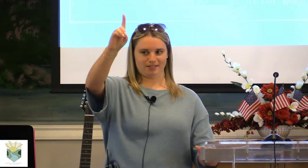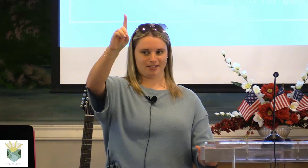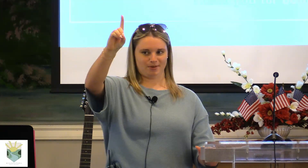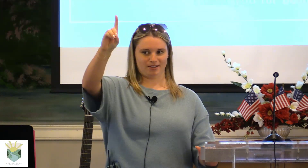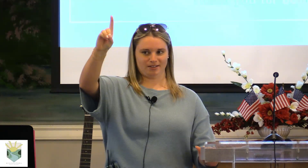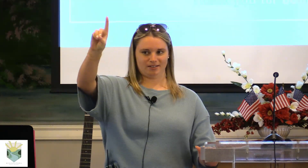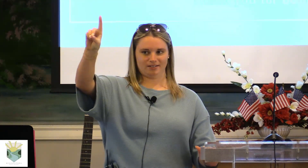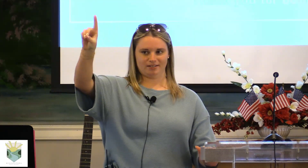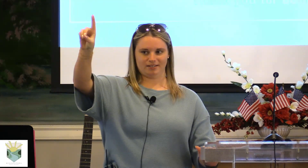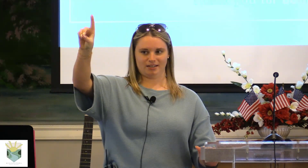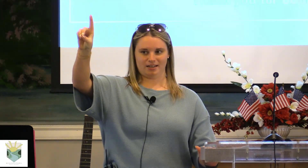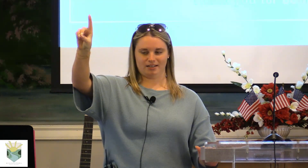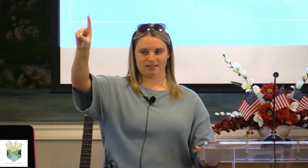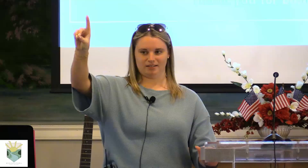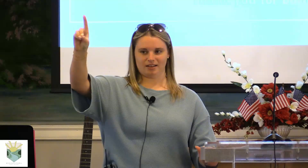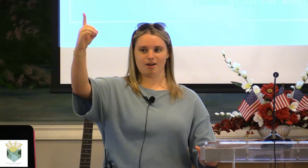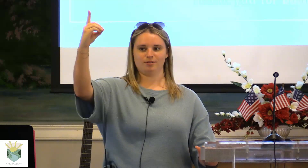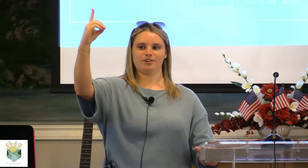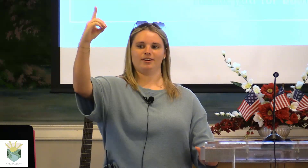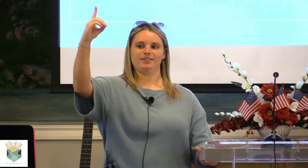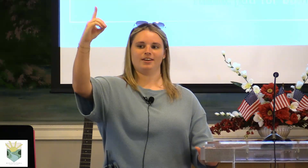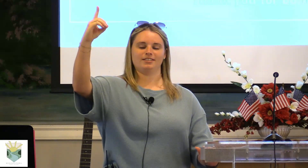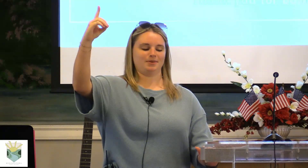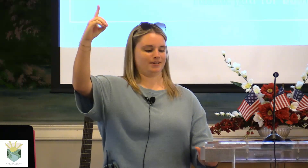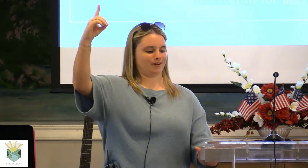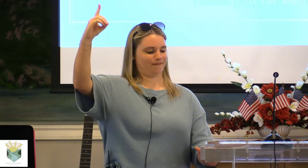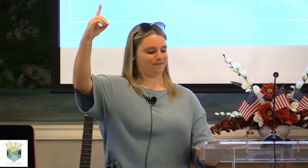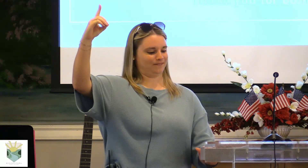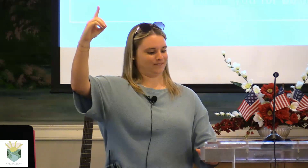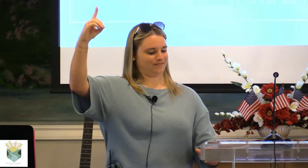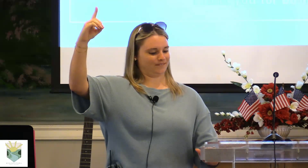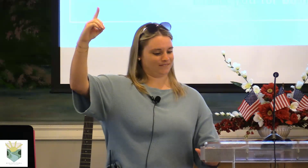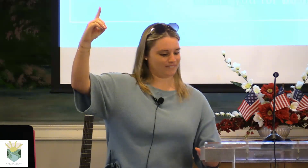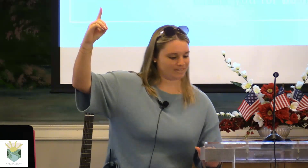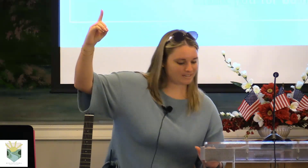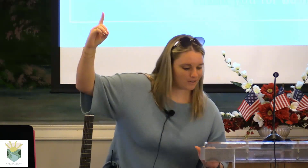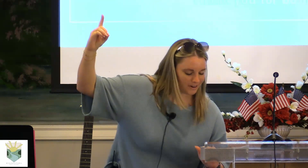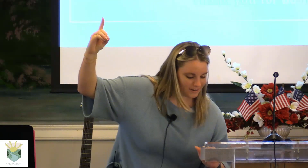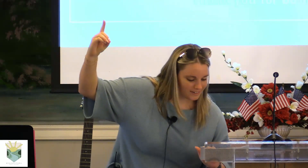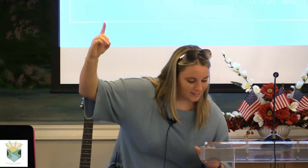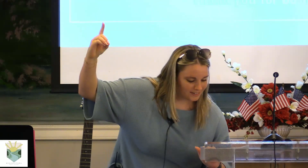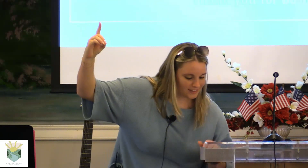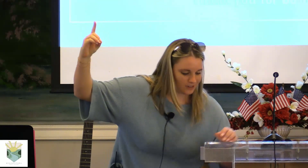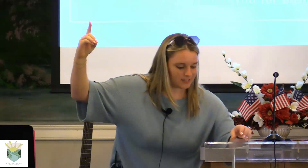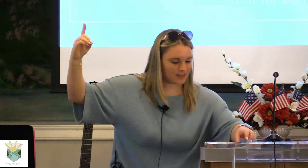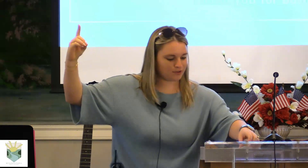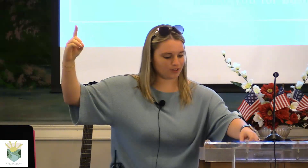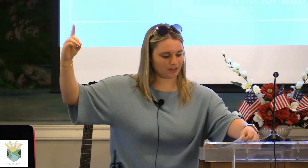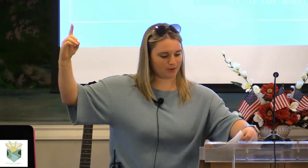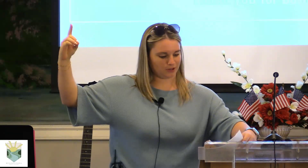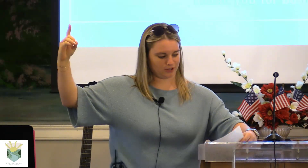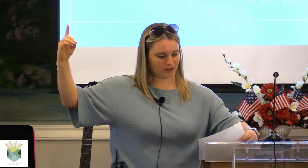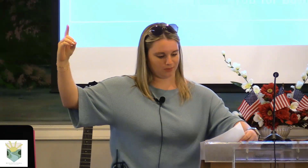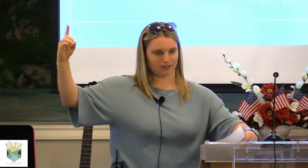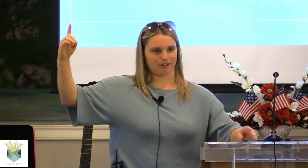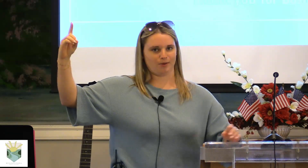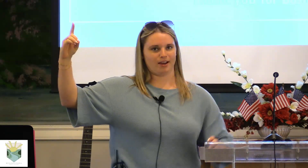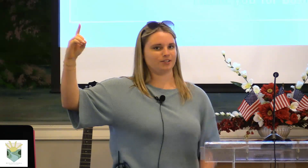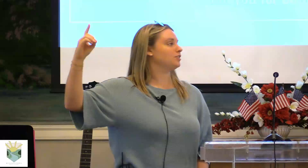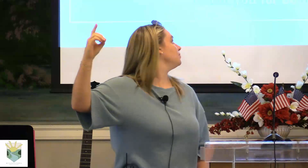me? D. Oh, sorry, you can't see me. Okay. Sorry. Yeah, I was going to say, if you look at the pictures, it helps a little bit. I should have put something